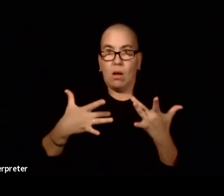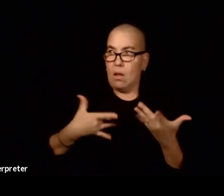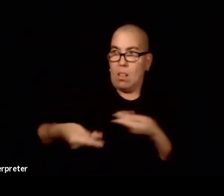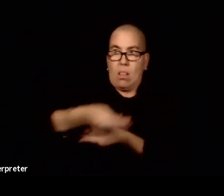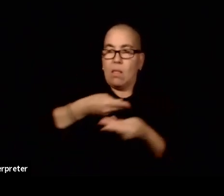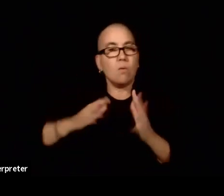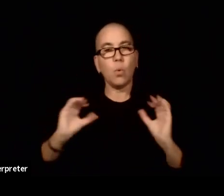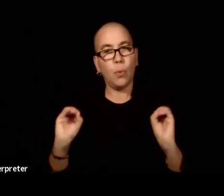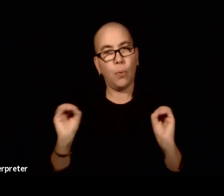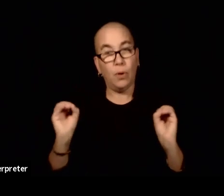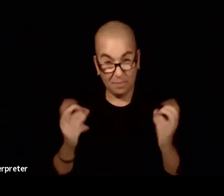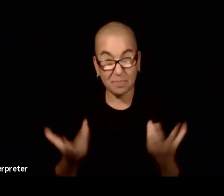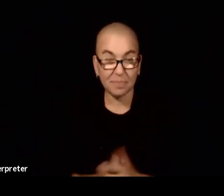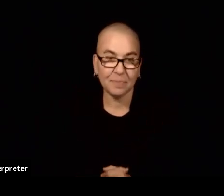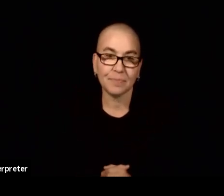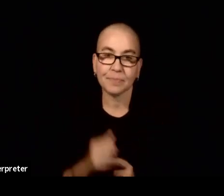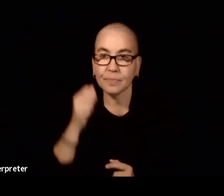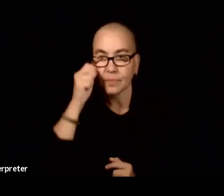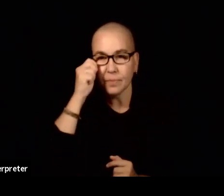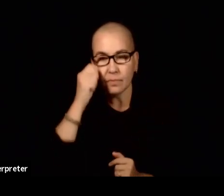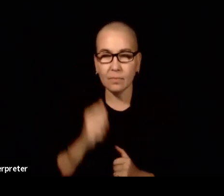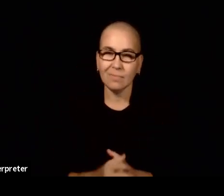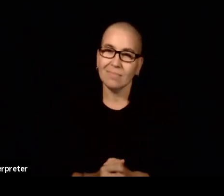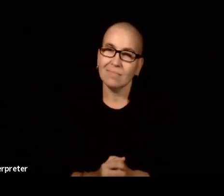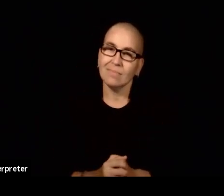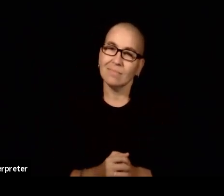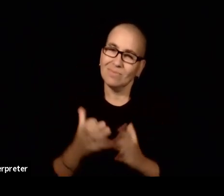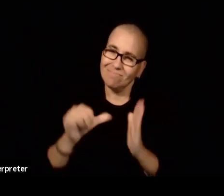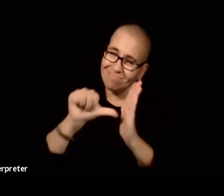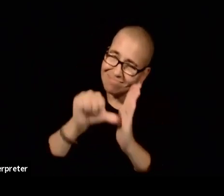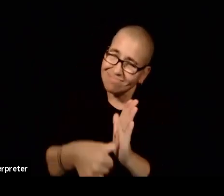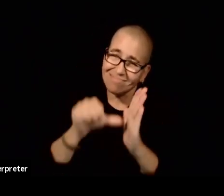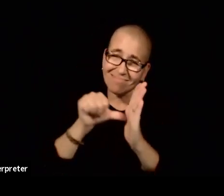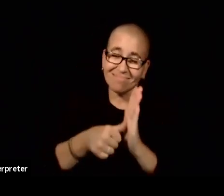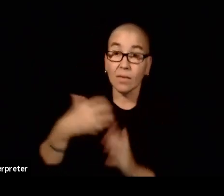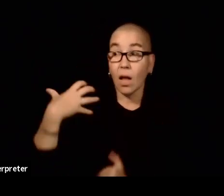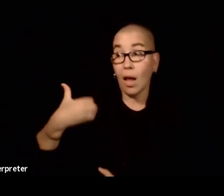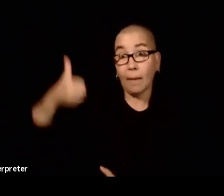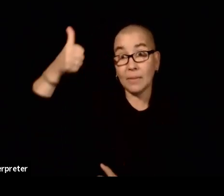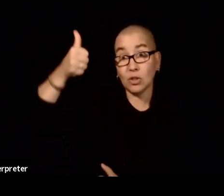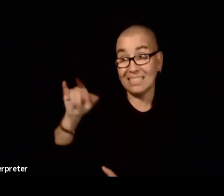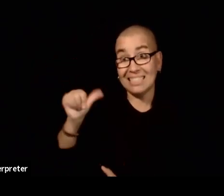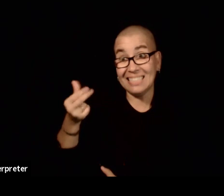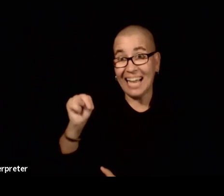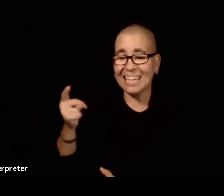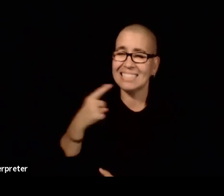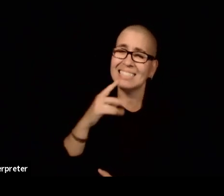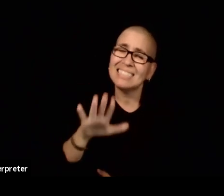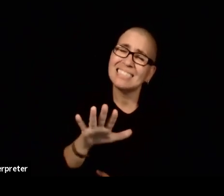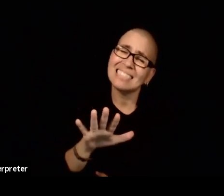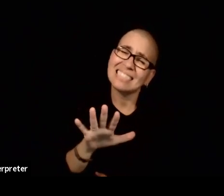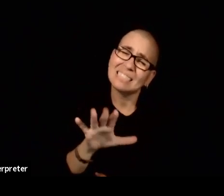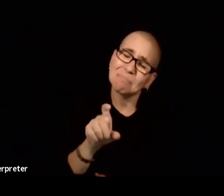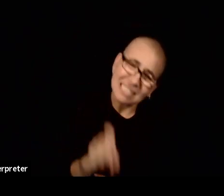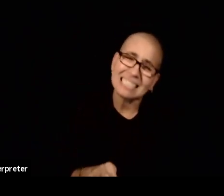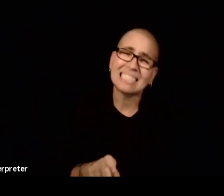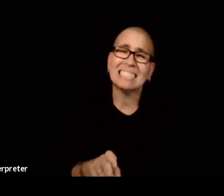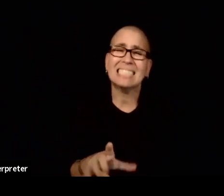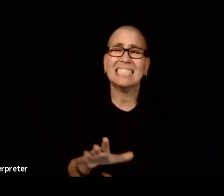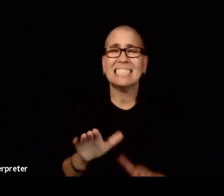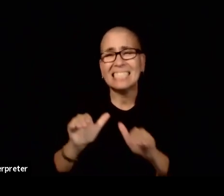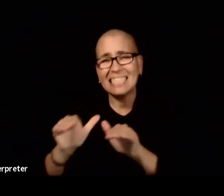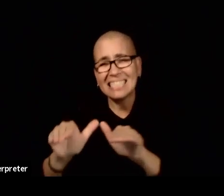to be vigilant, as tiring as that might be. Everything that we can do to prevent the spread or the need for testing through social distancing,